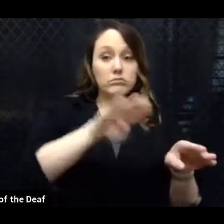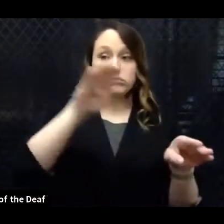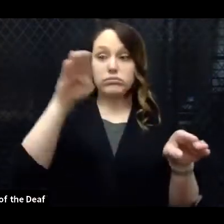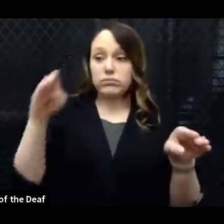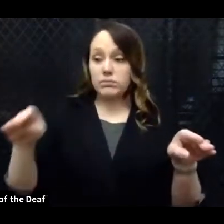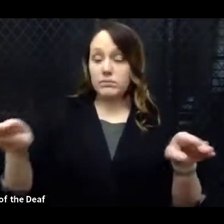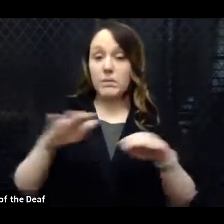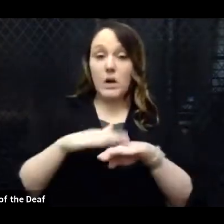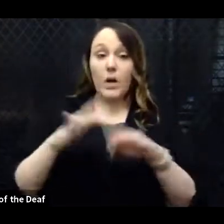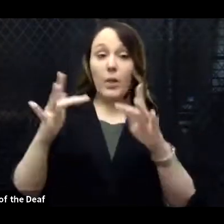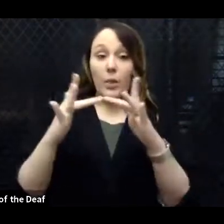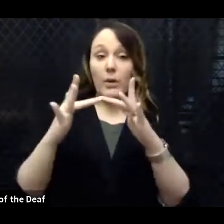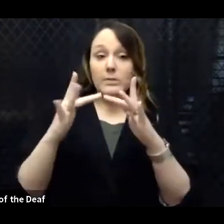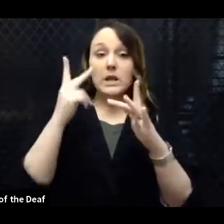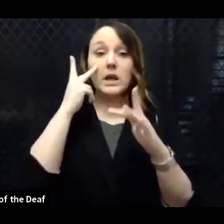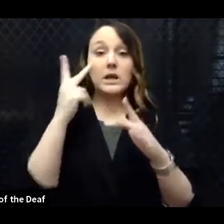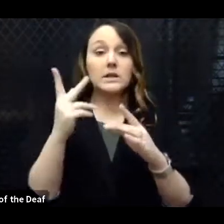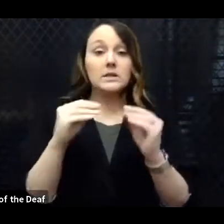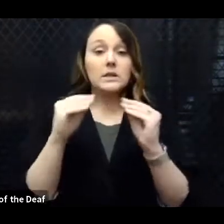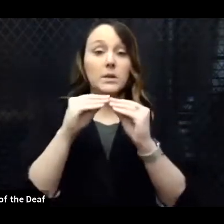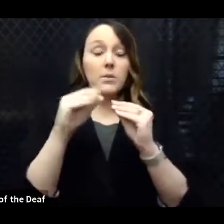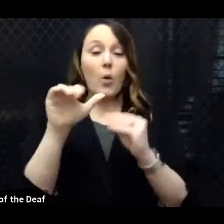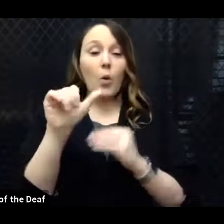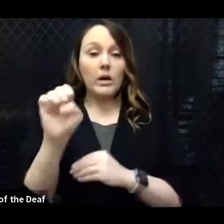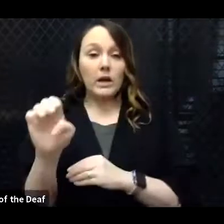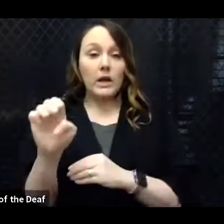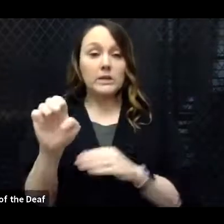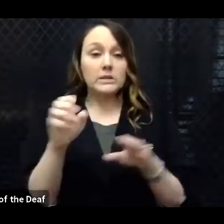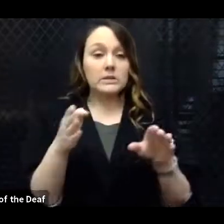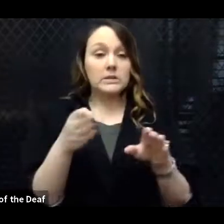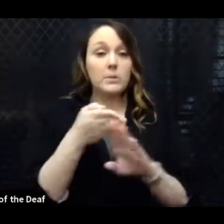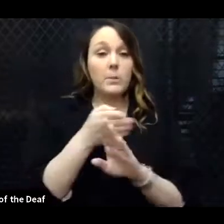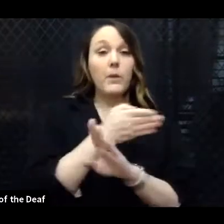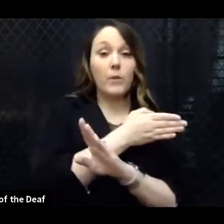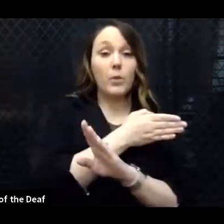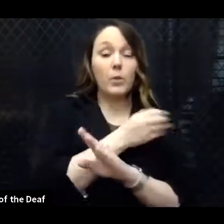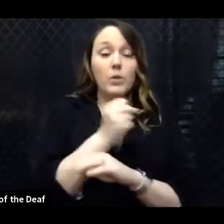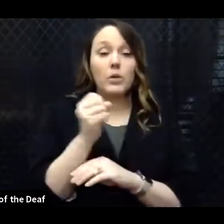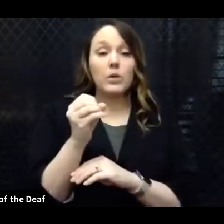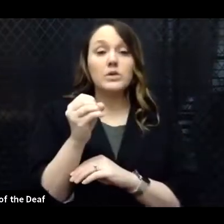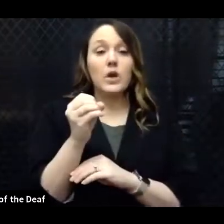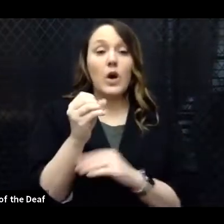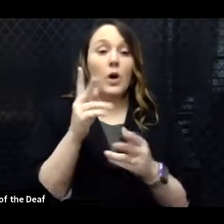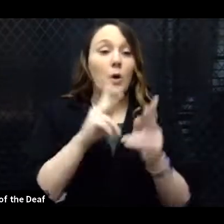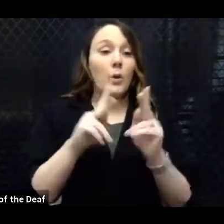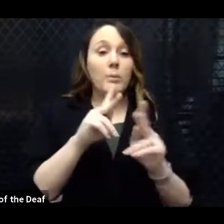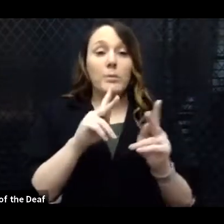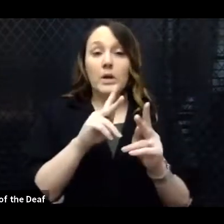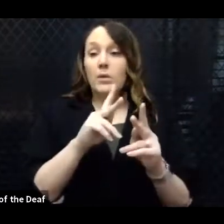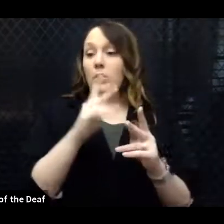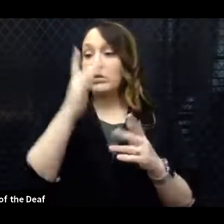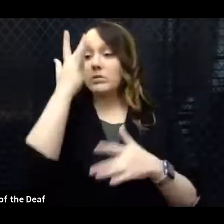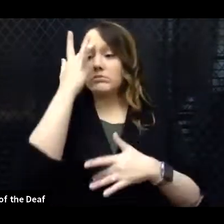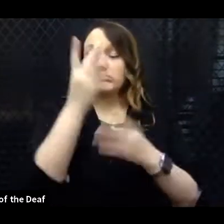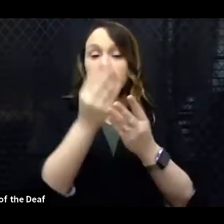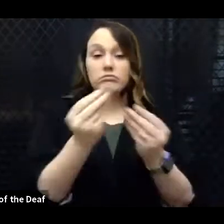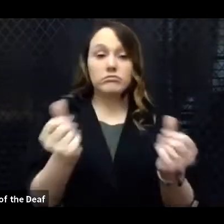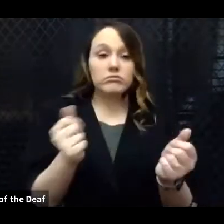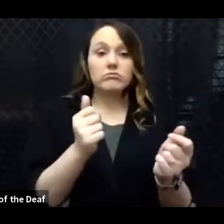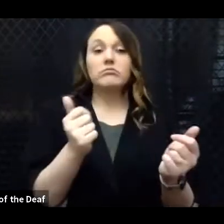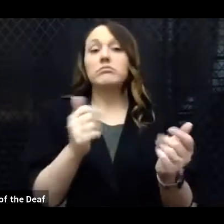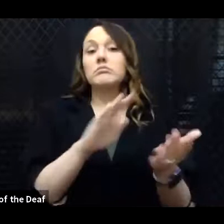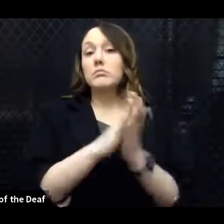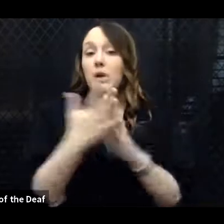website, you'll see that we had more cases previously. And so the people are just rolling off being in isolation and going to